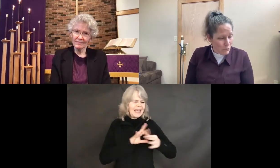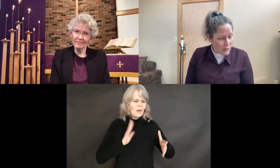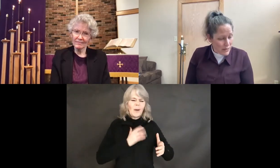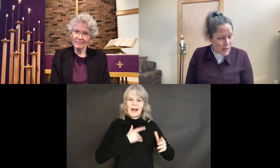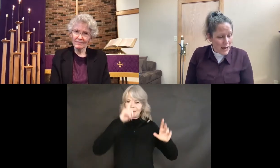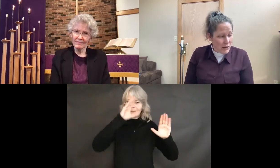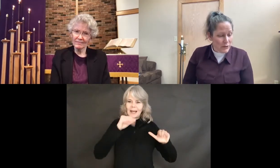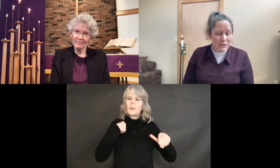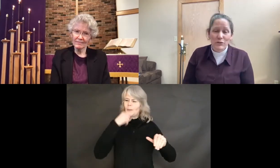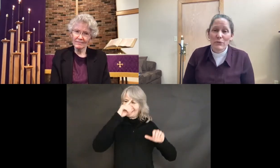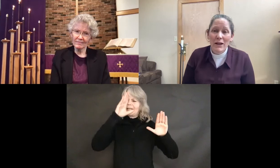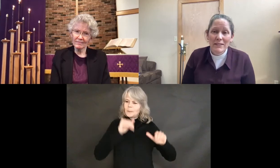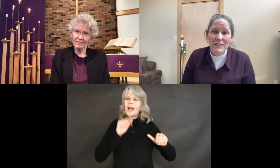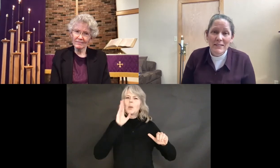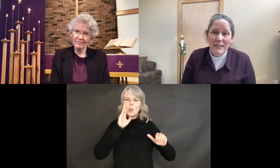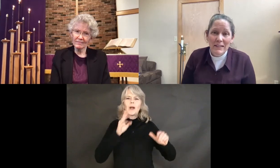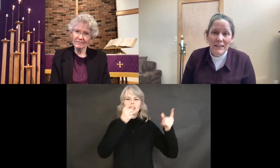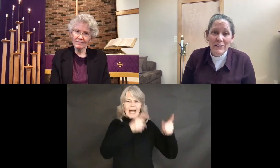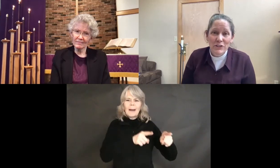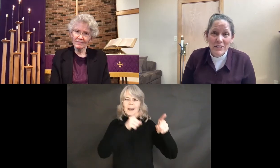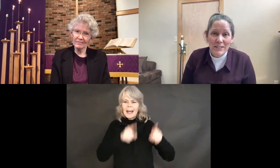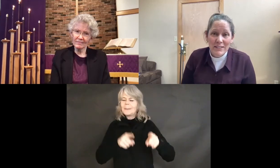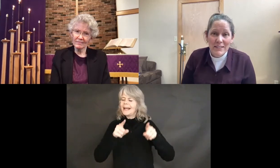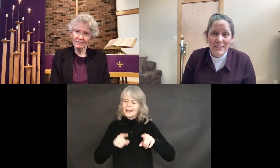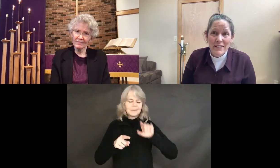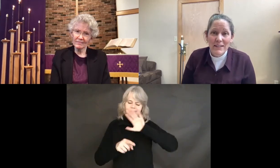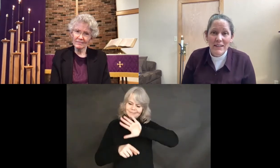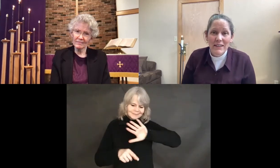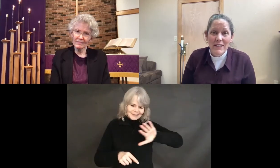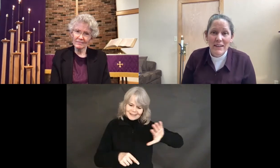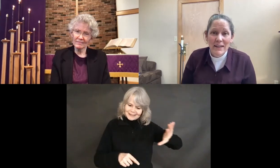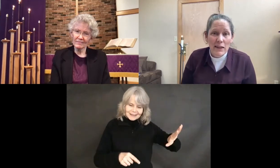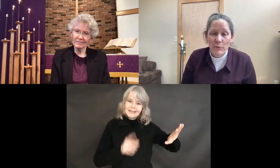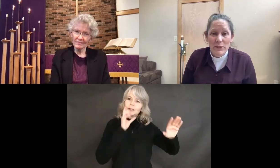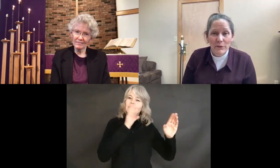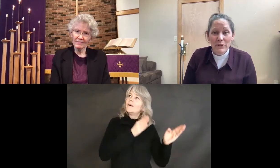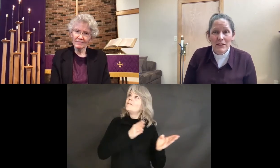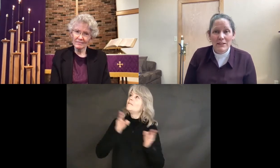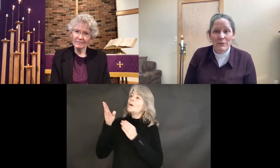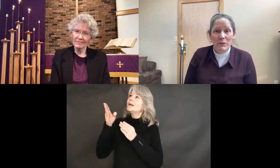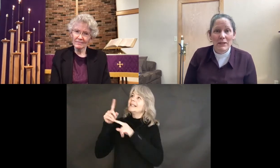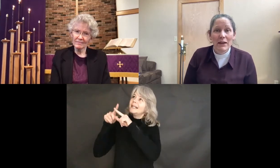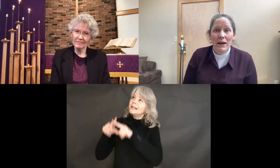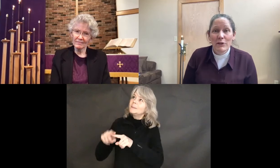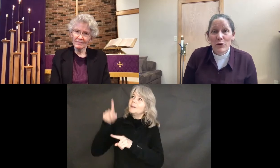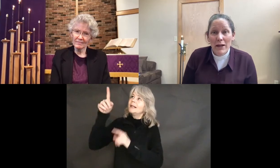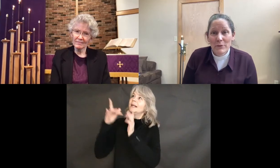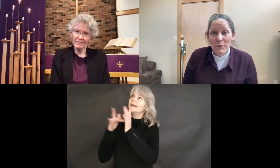we can trust Jesus, and that we don't need to try to be